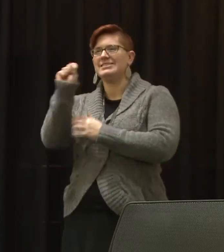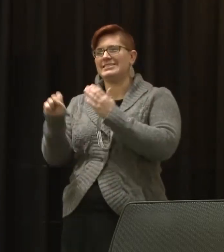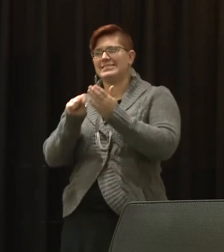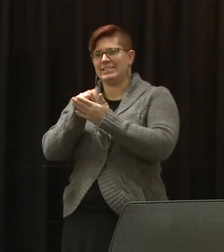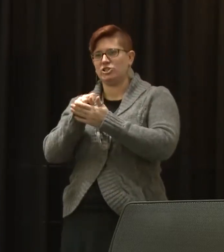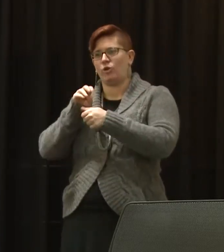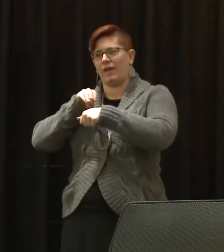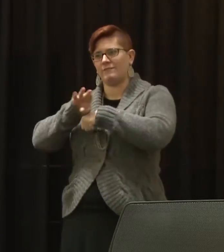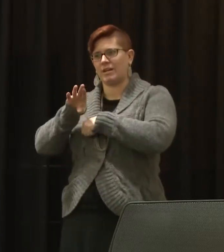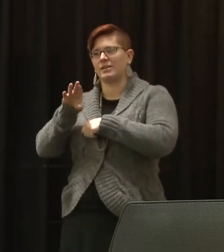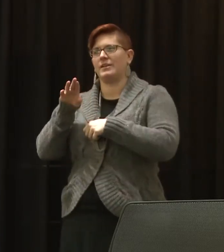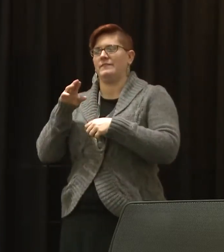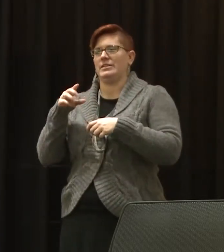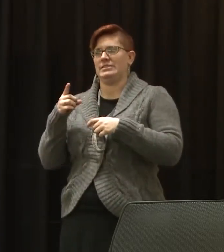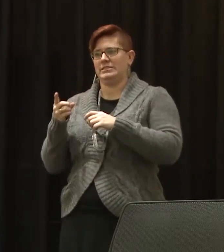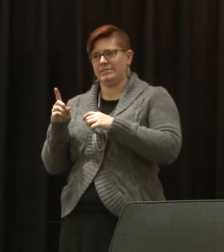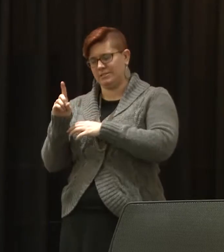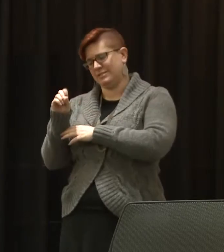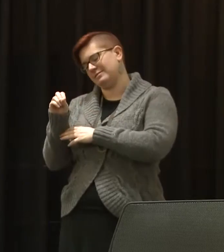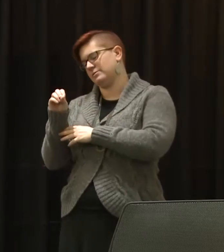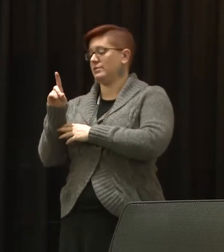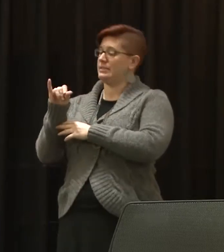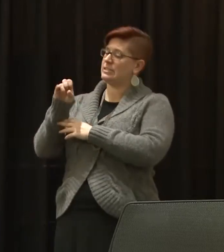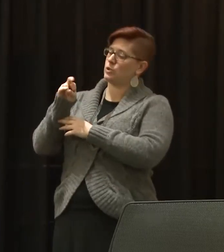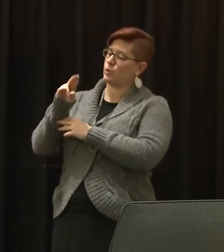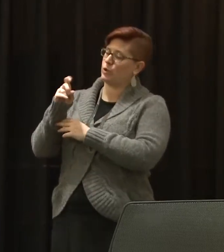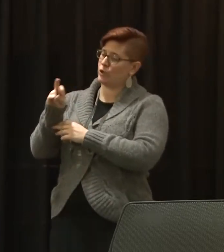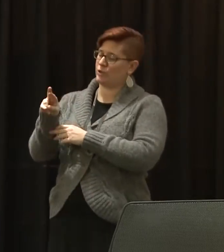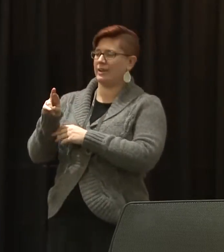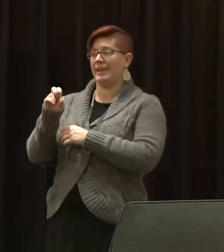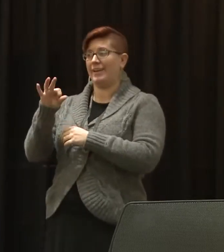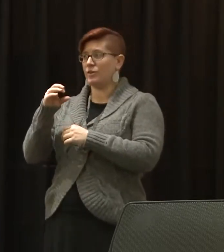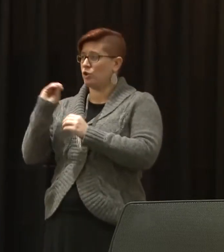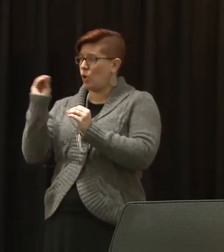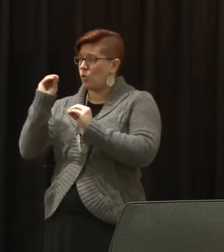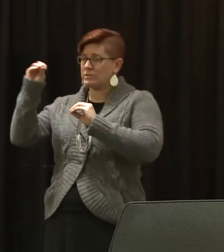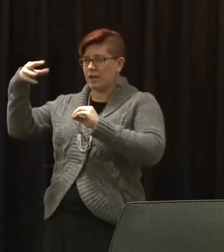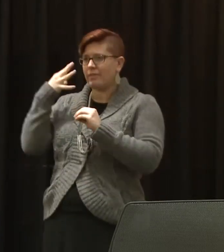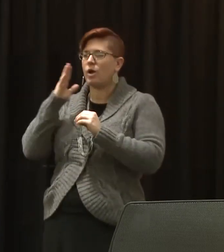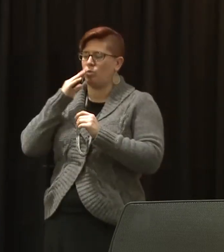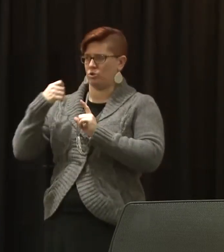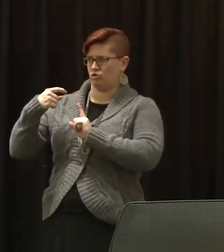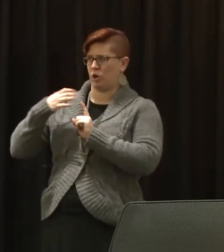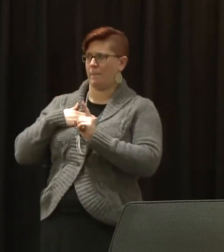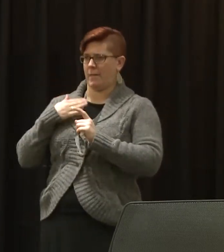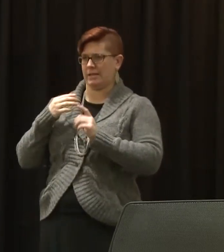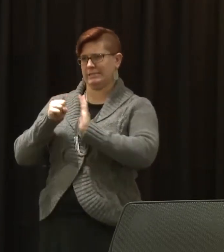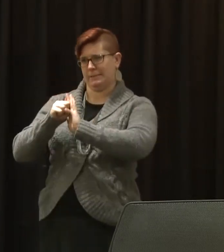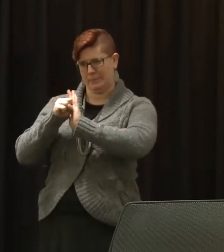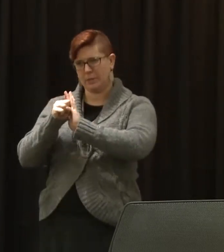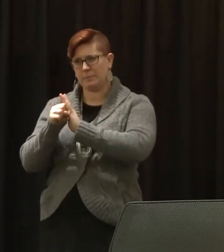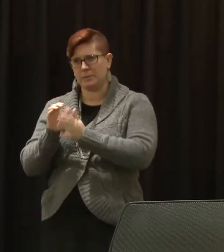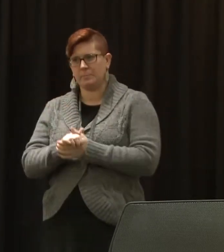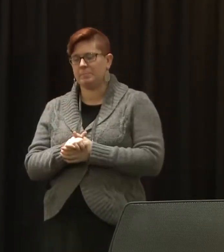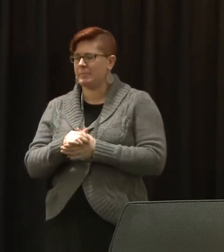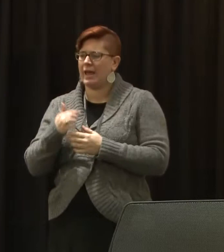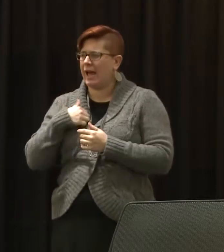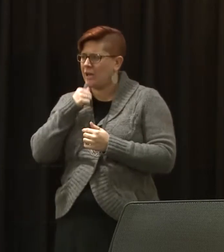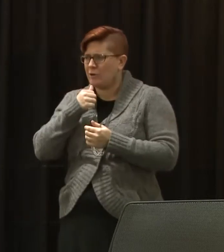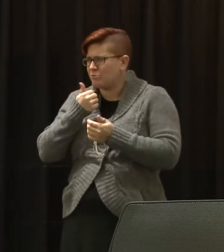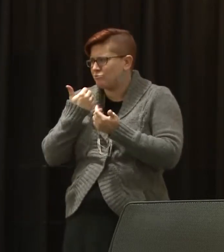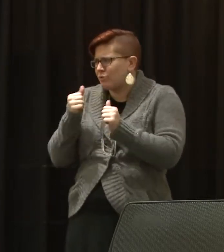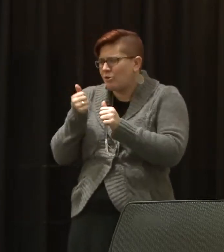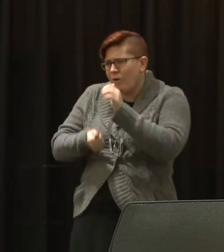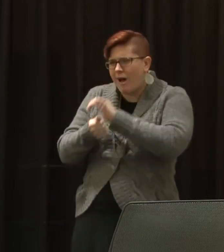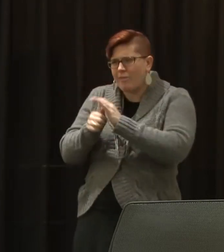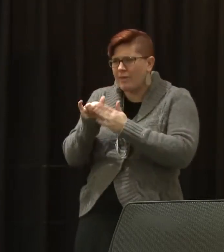SAD. Lack of exposure to sunlight triggers my bipolar symptoms. I no longer make an effort to hide my struggle with SAD. I have